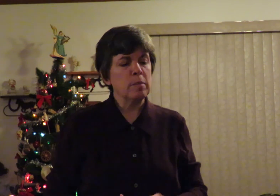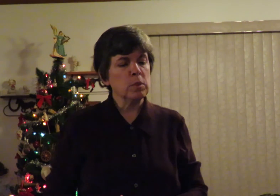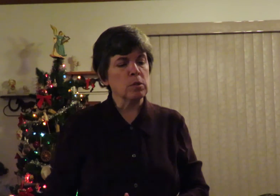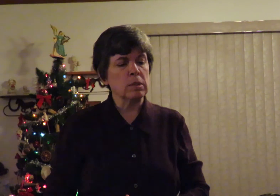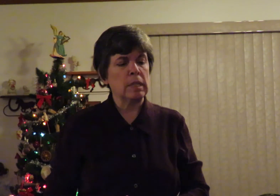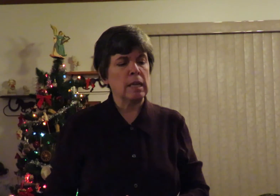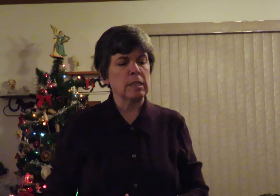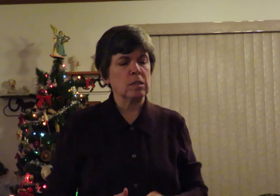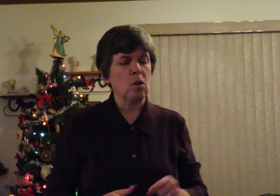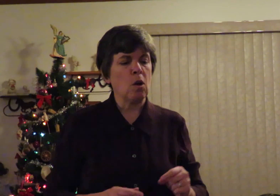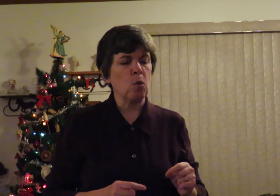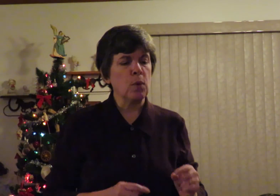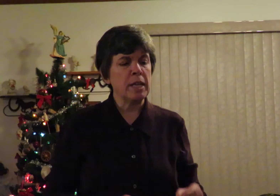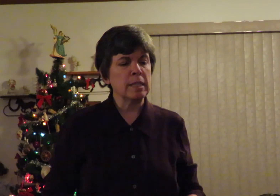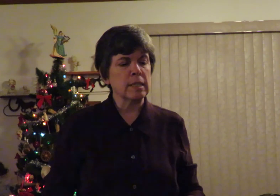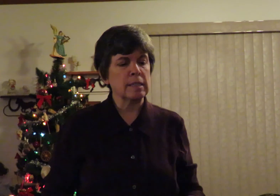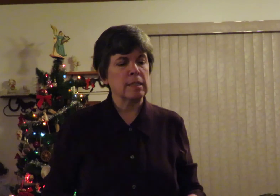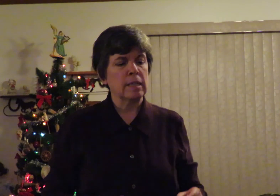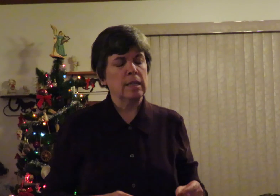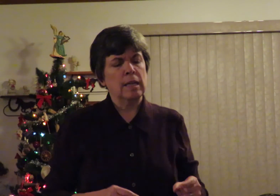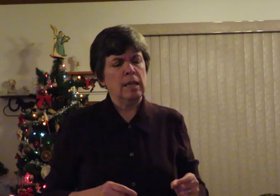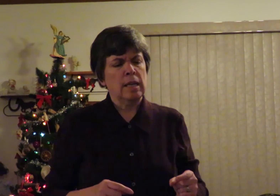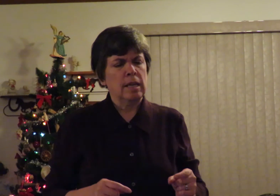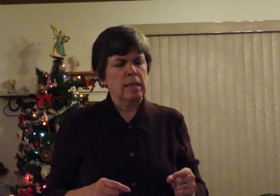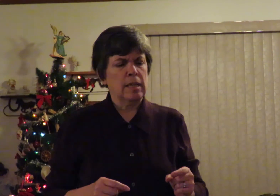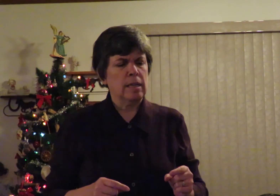hymnal says our weakness